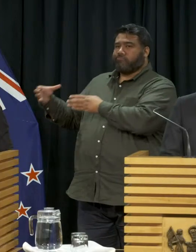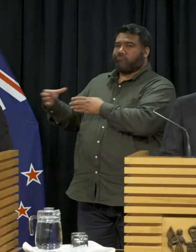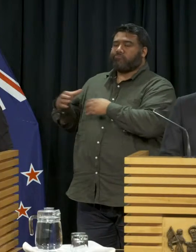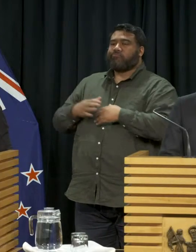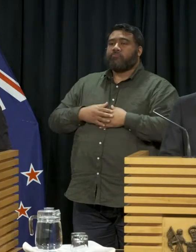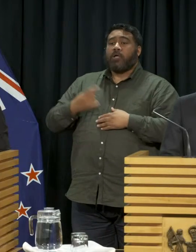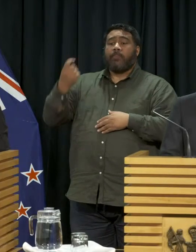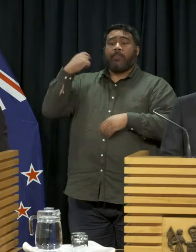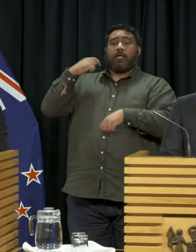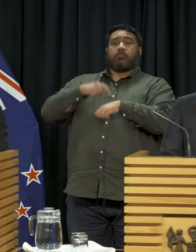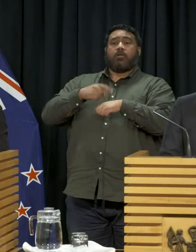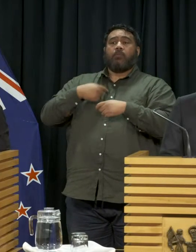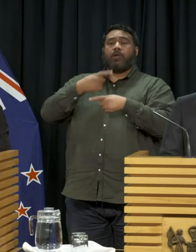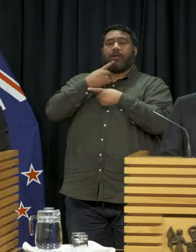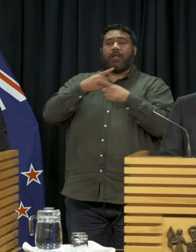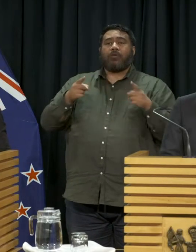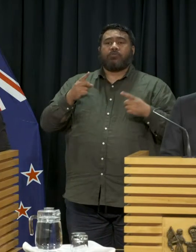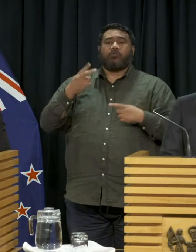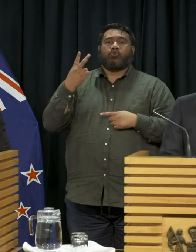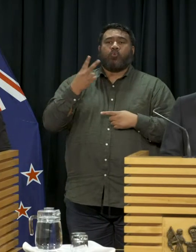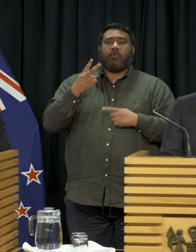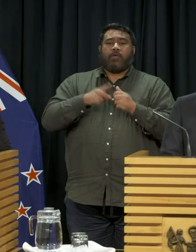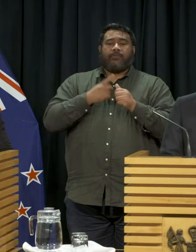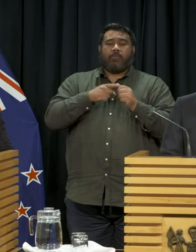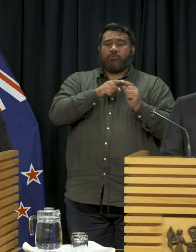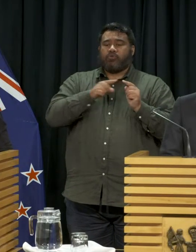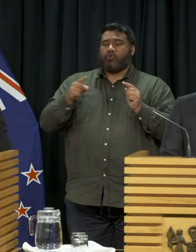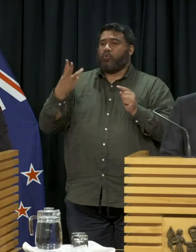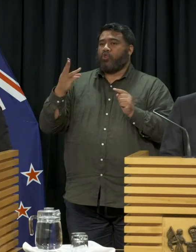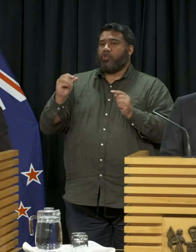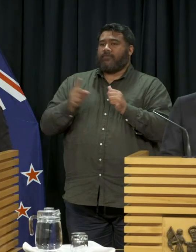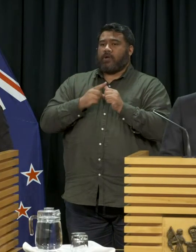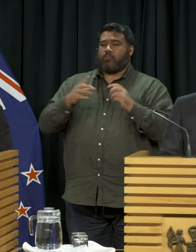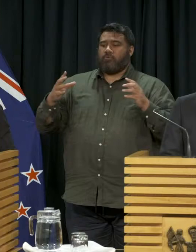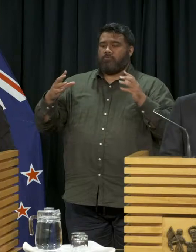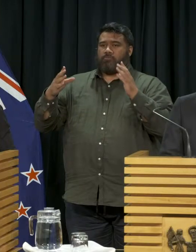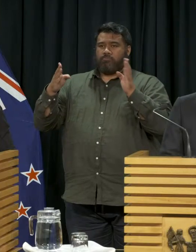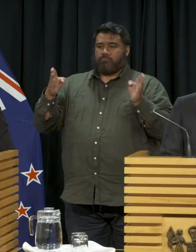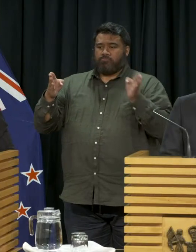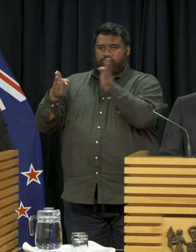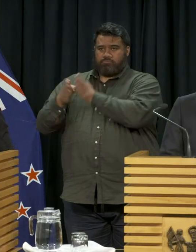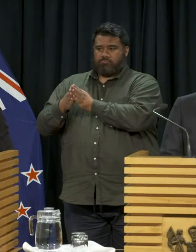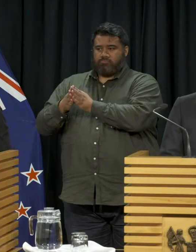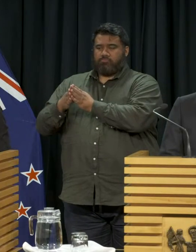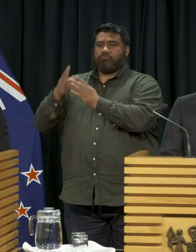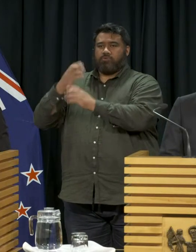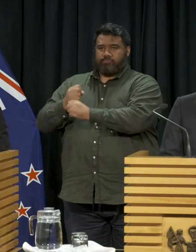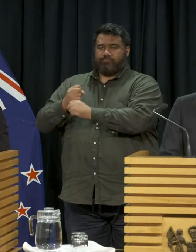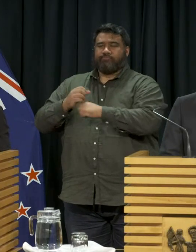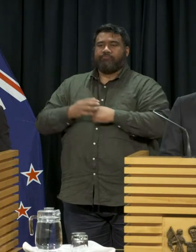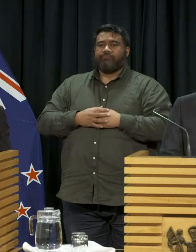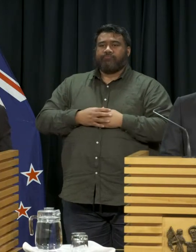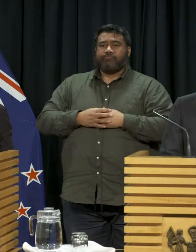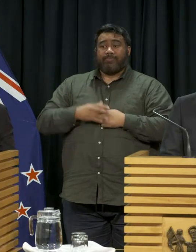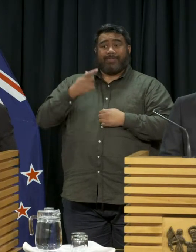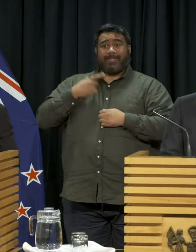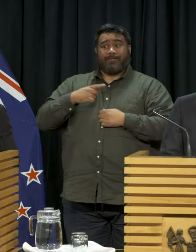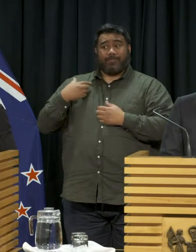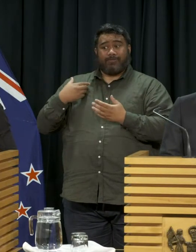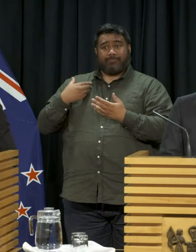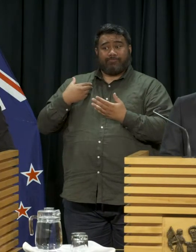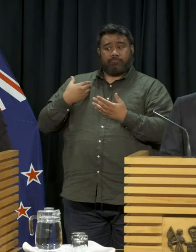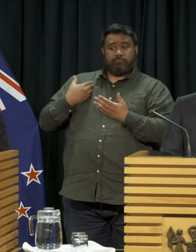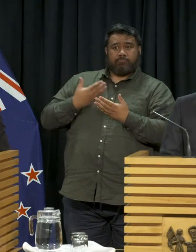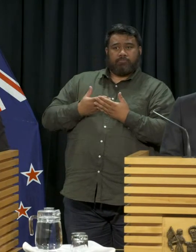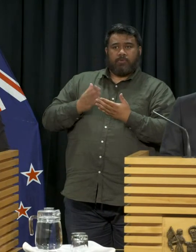set as the 12th of April through to the 30th of April. That's why we've had a very deliberate strategy around ensuring